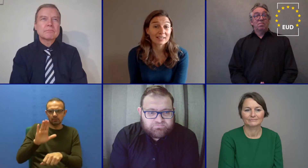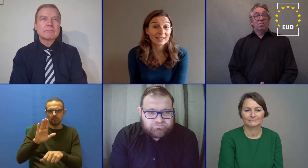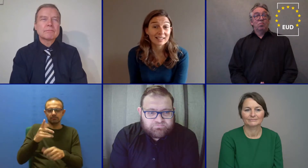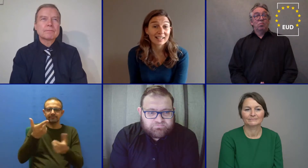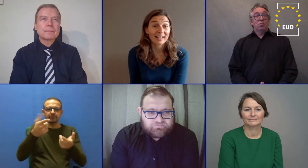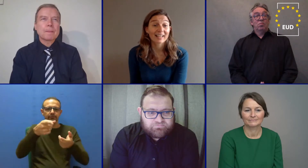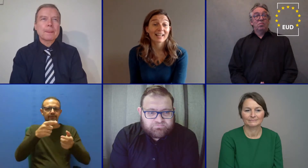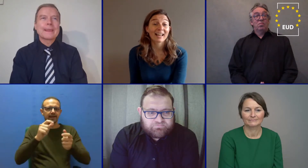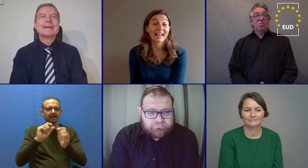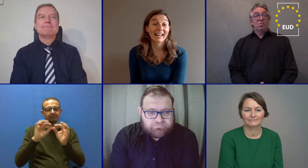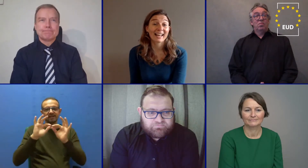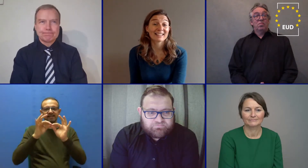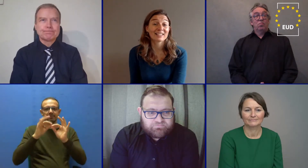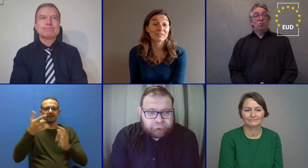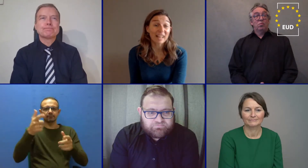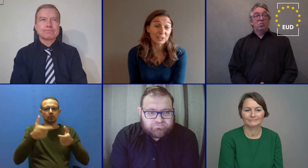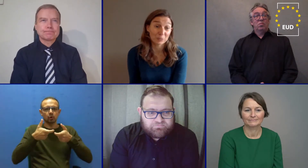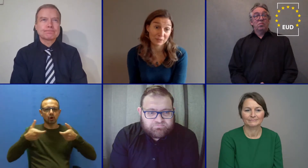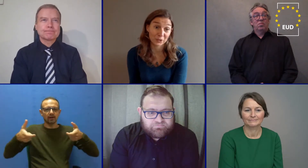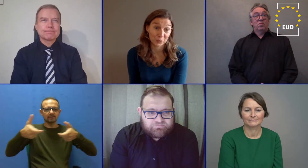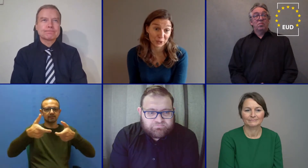quality and the value of their work.